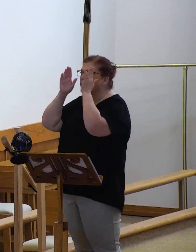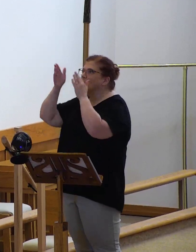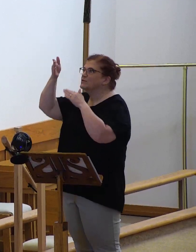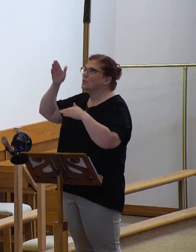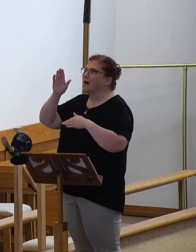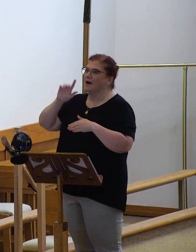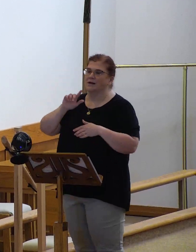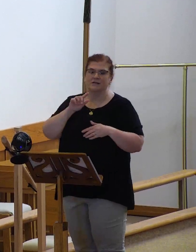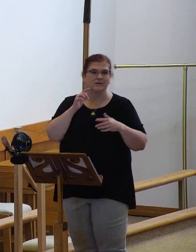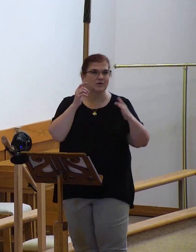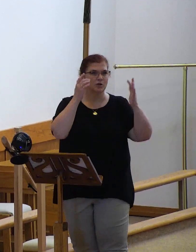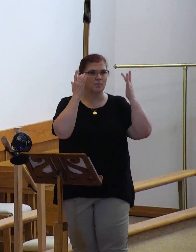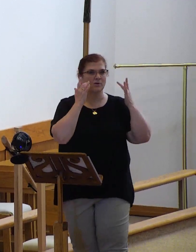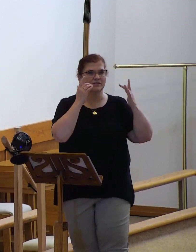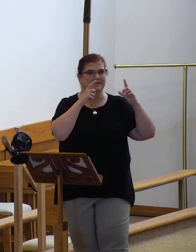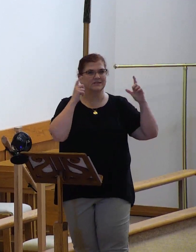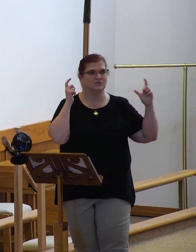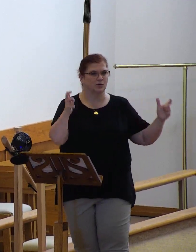O God.